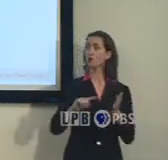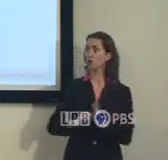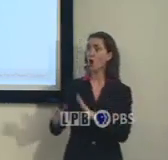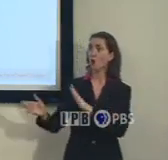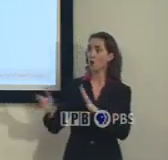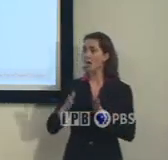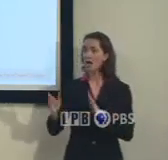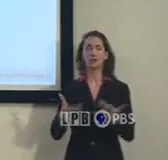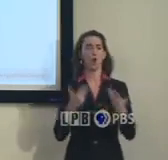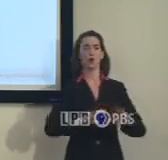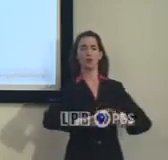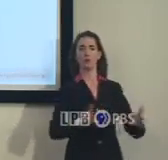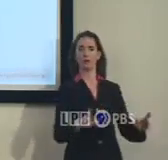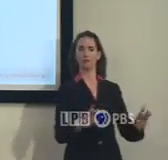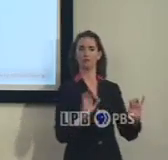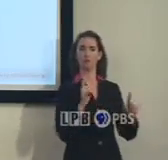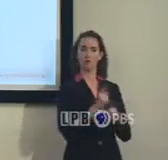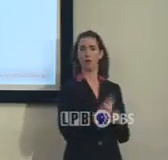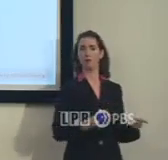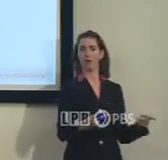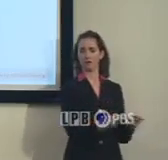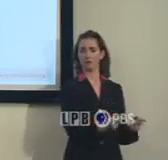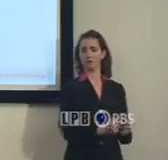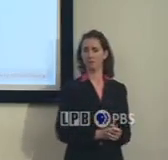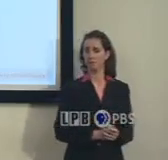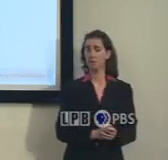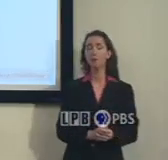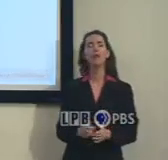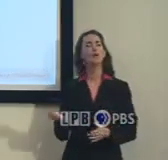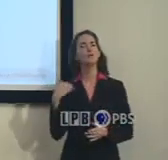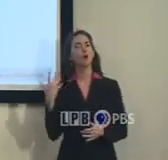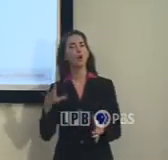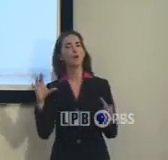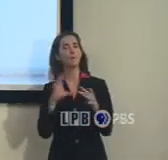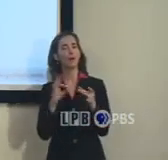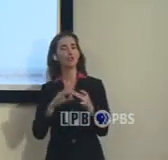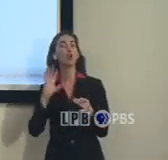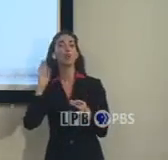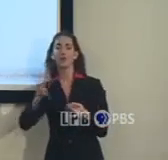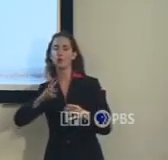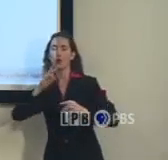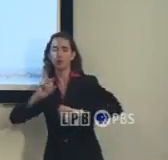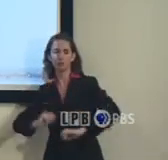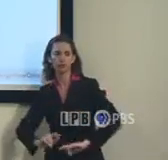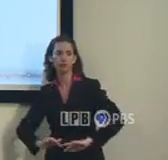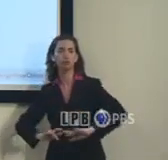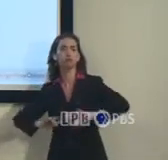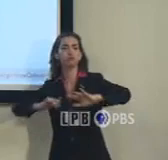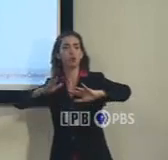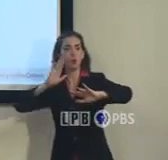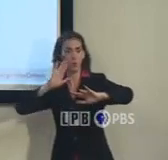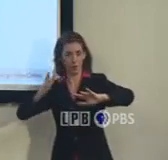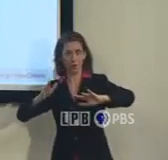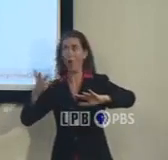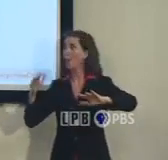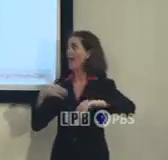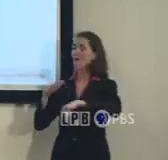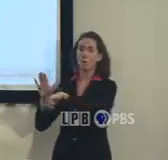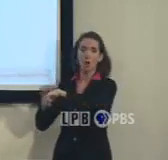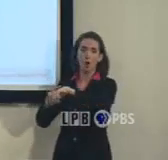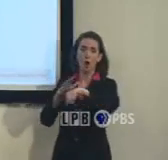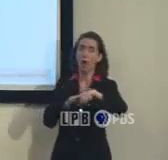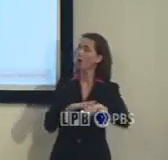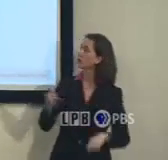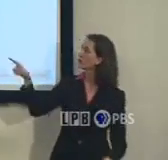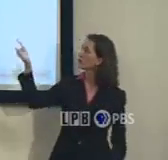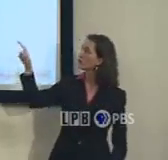winds reaches the area. I mentioned earlier about the storm surge. Those warnings and watches are out right now. Everywhere you see in the